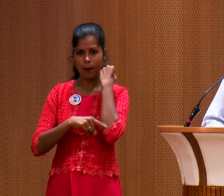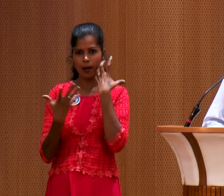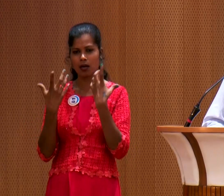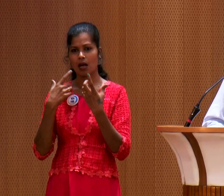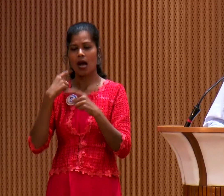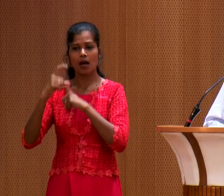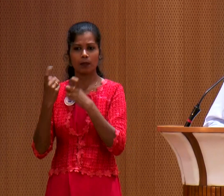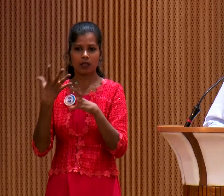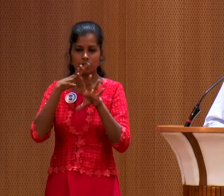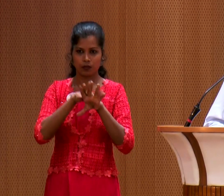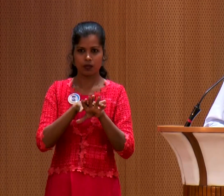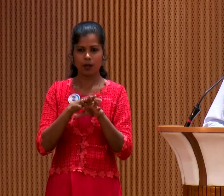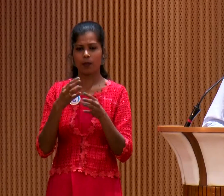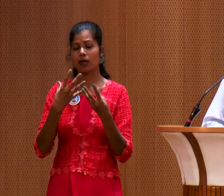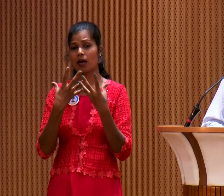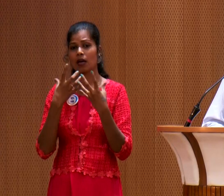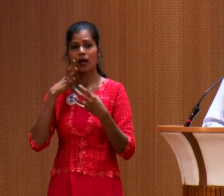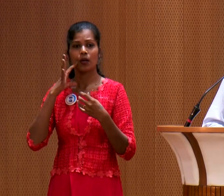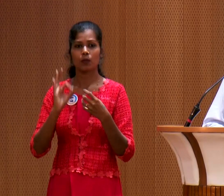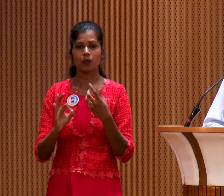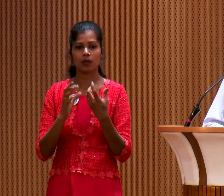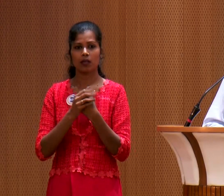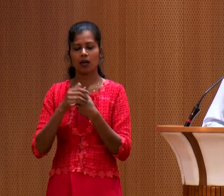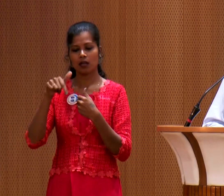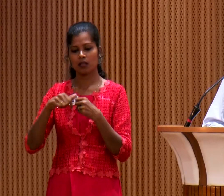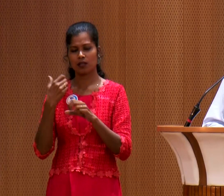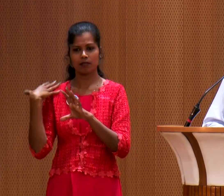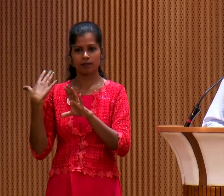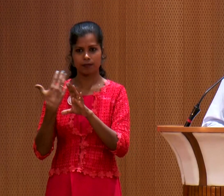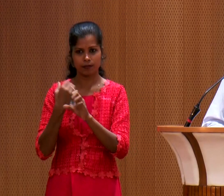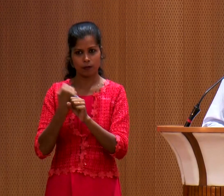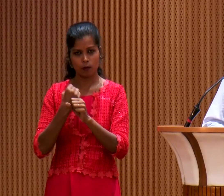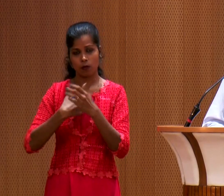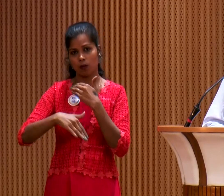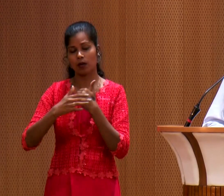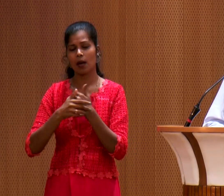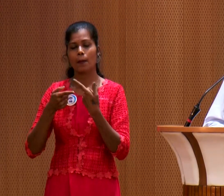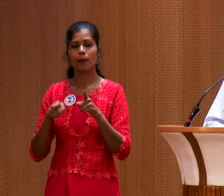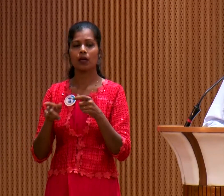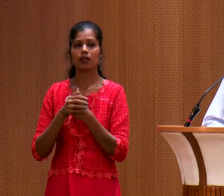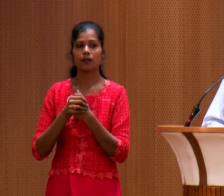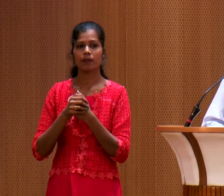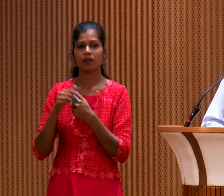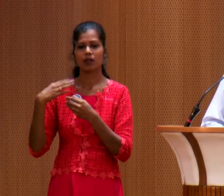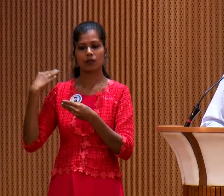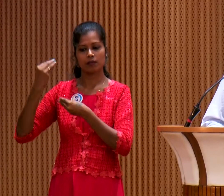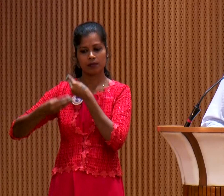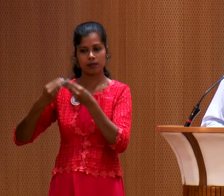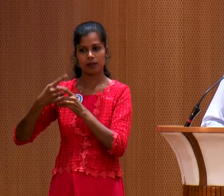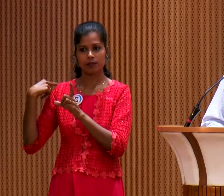Sri Lanka used to be the main source for pith in the past. But over the